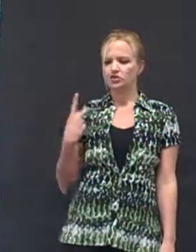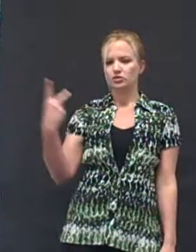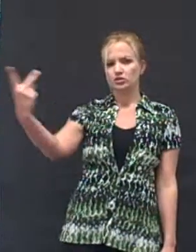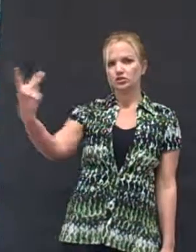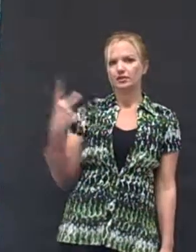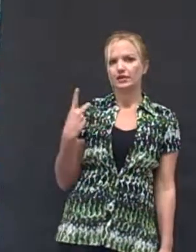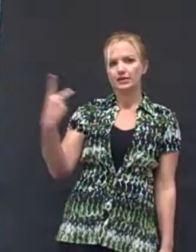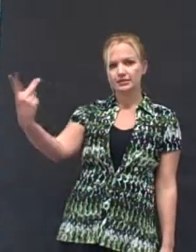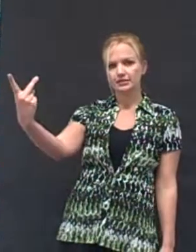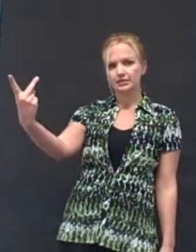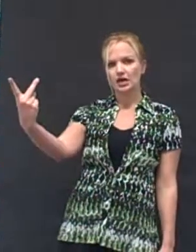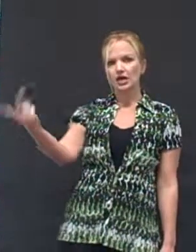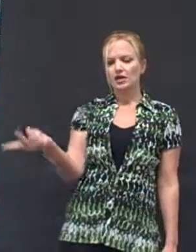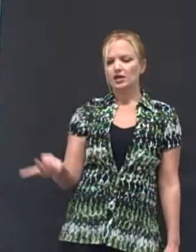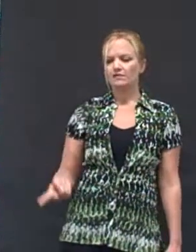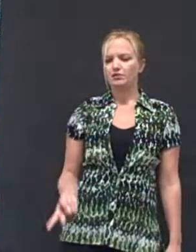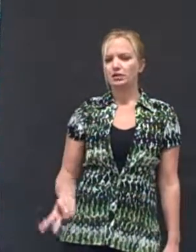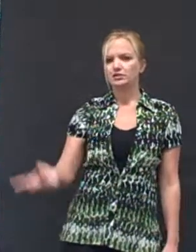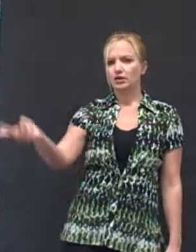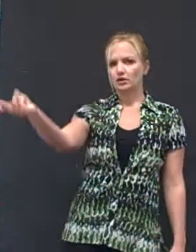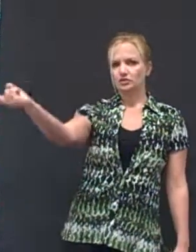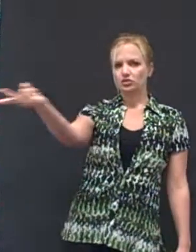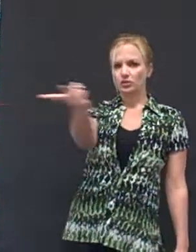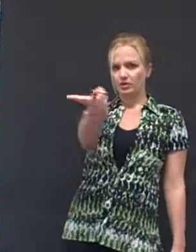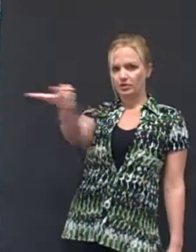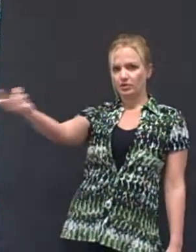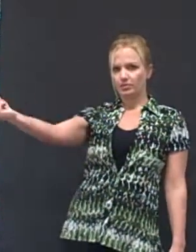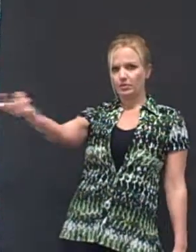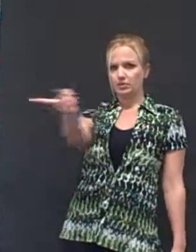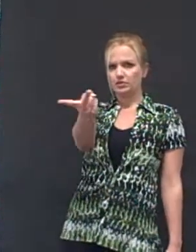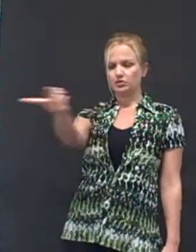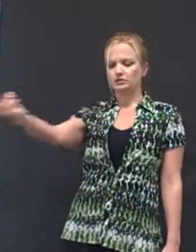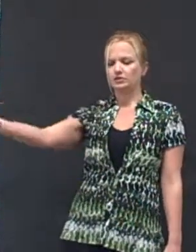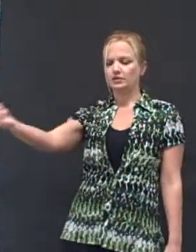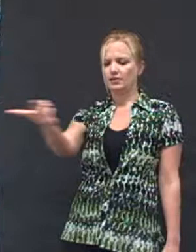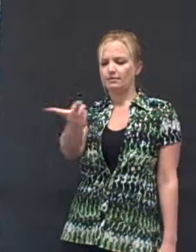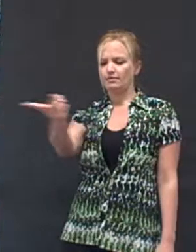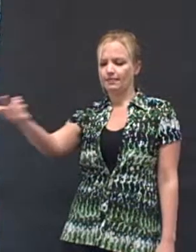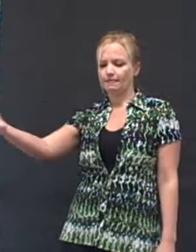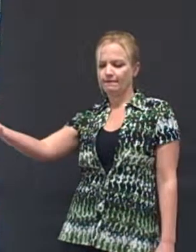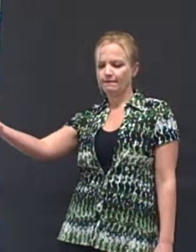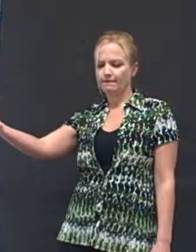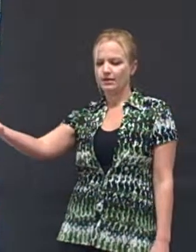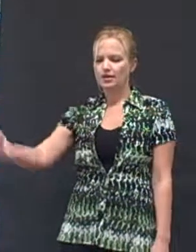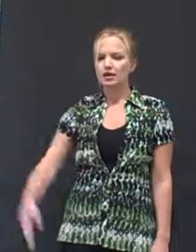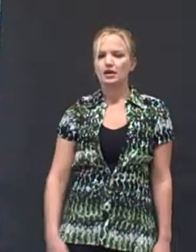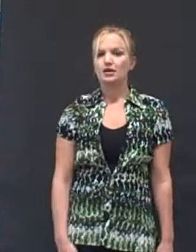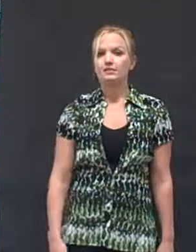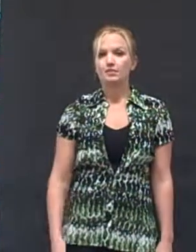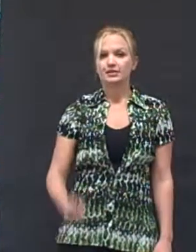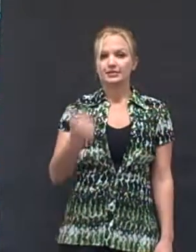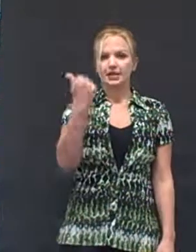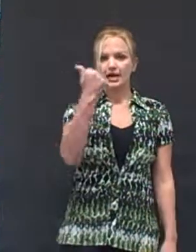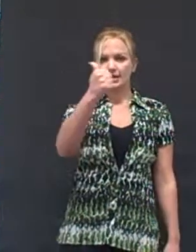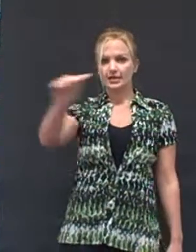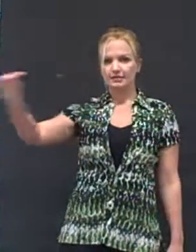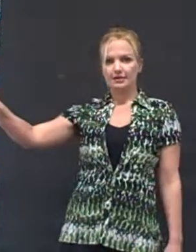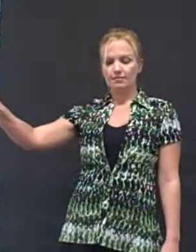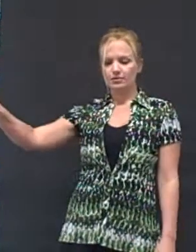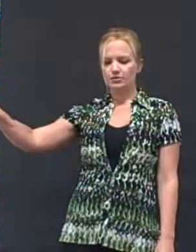show the two of us. If you want to talk about two other people, the two of them. If you want to say any of them, you can